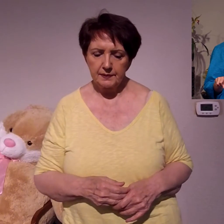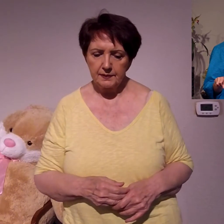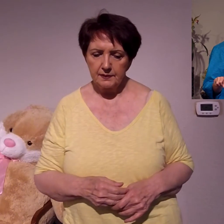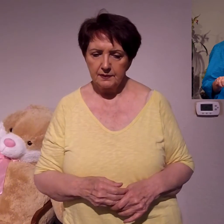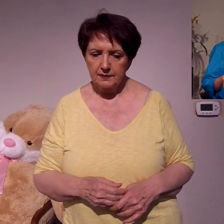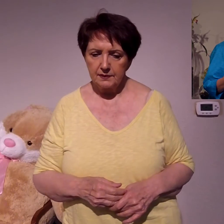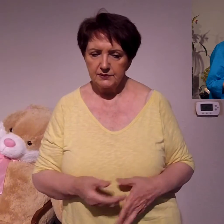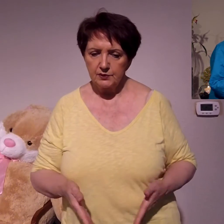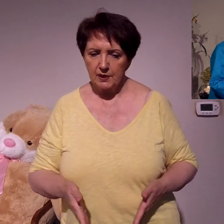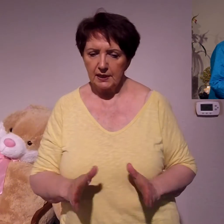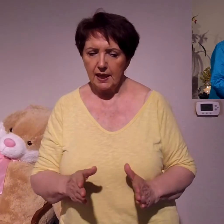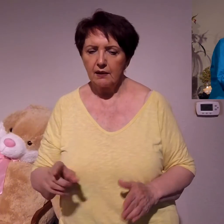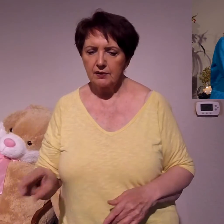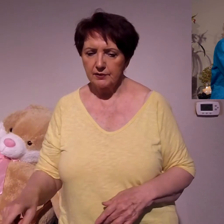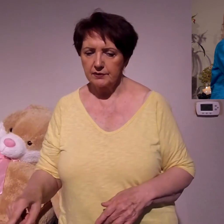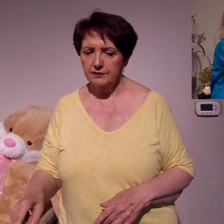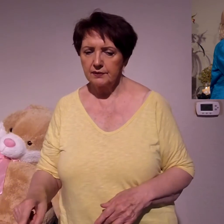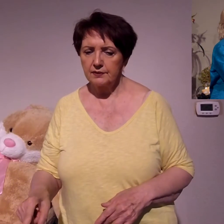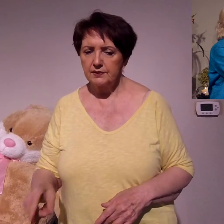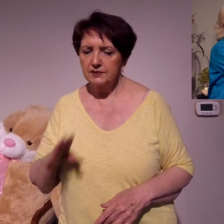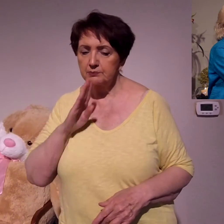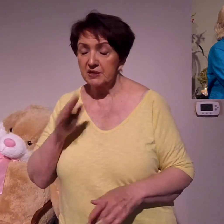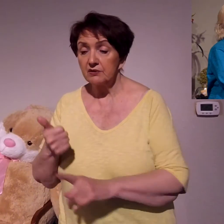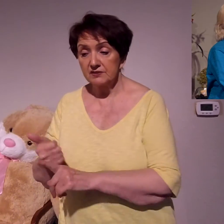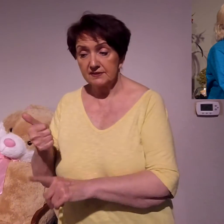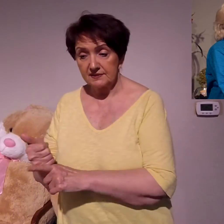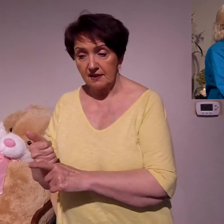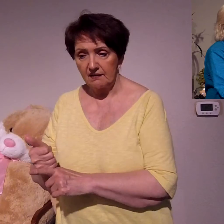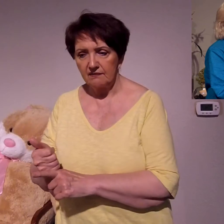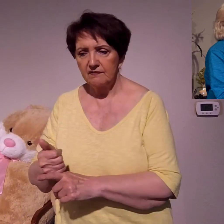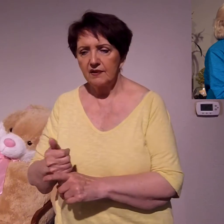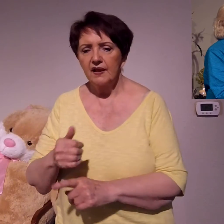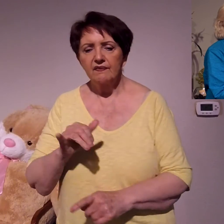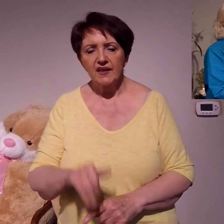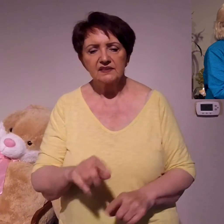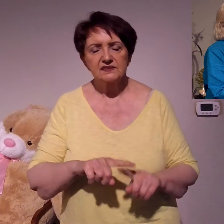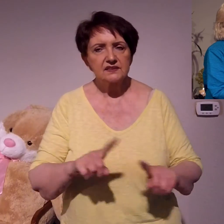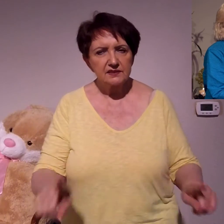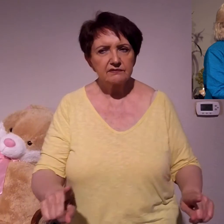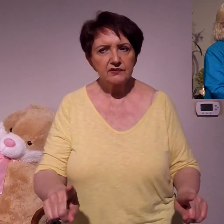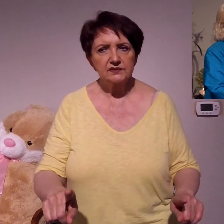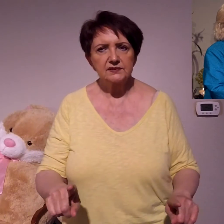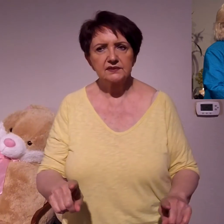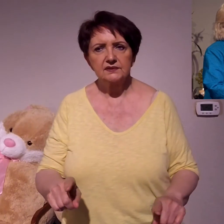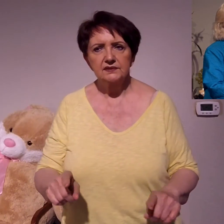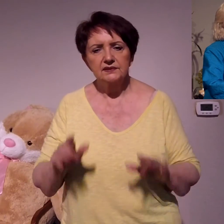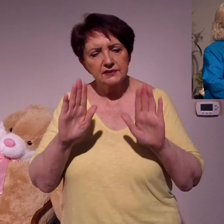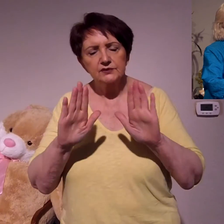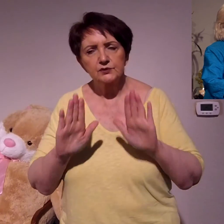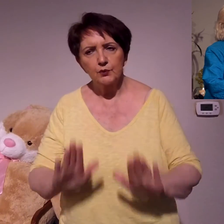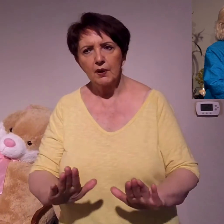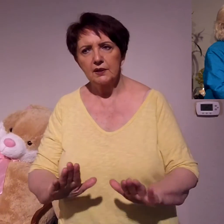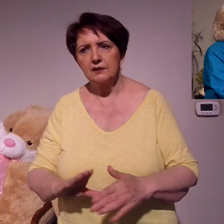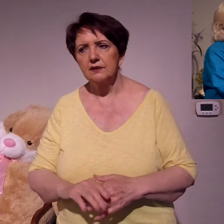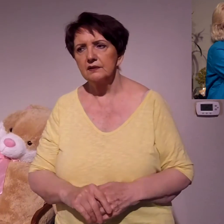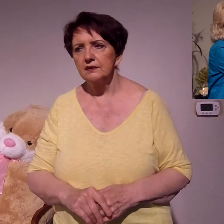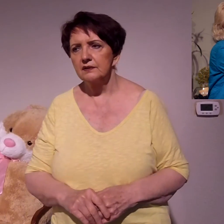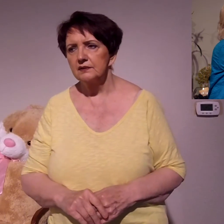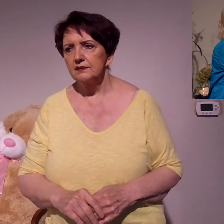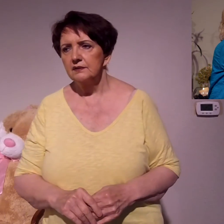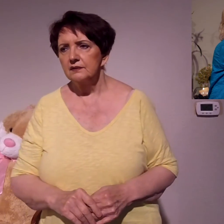and I tend to be very literal. She's kind of, she's very, very wonderfully and